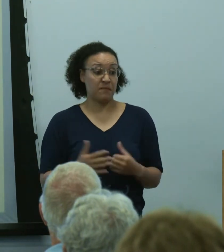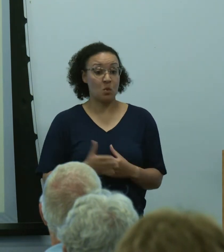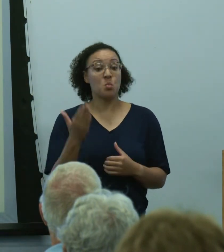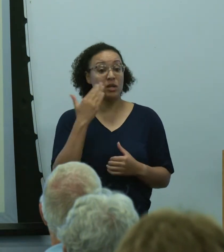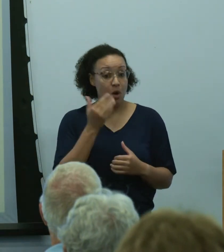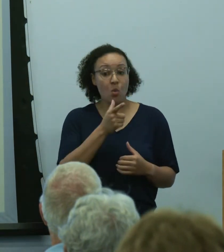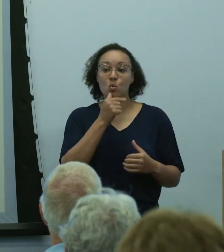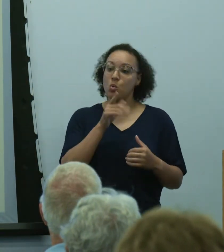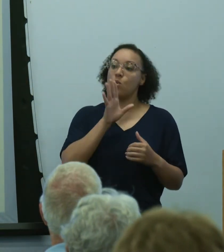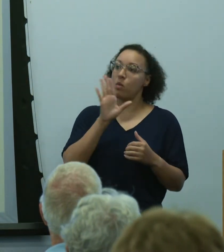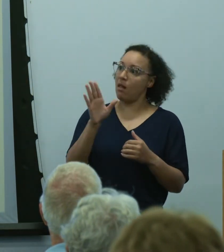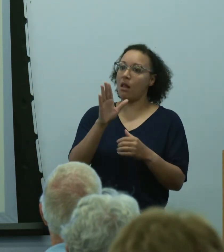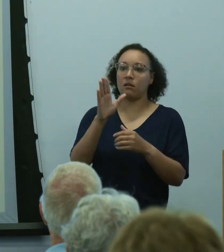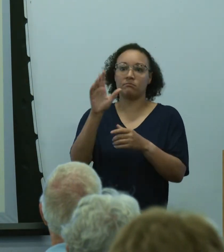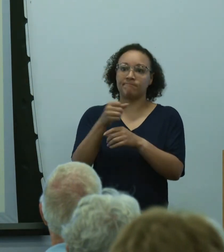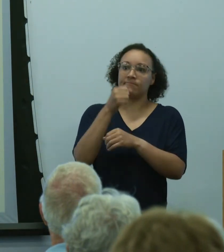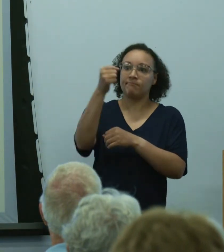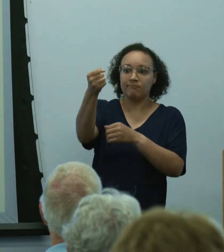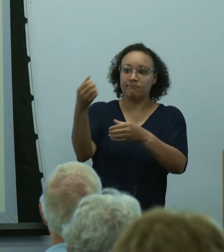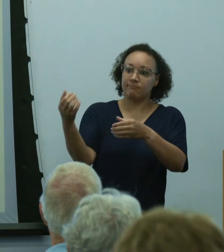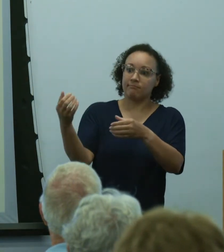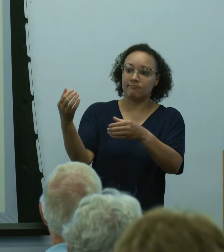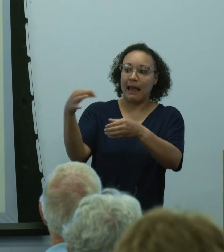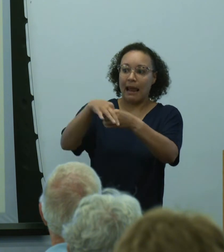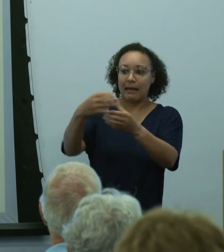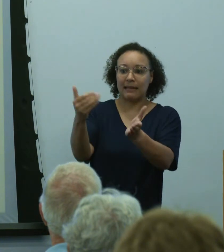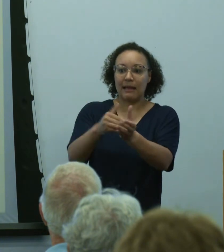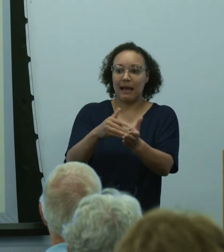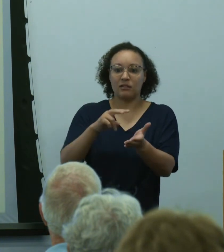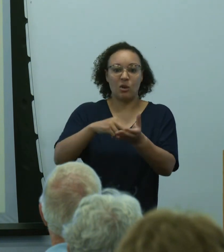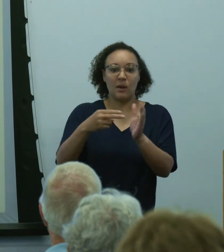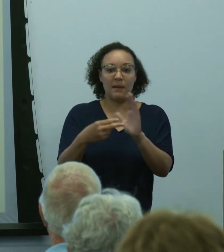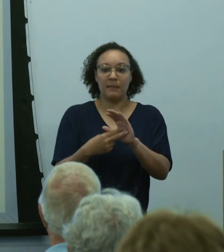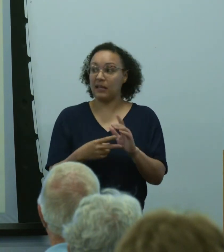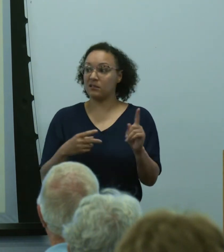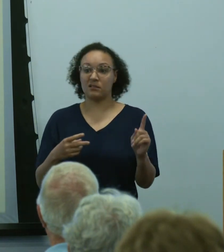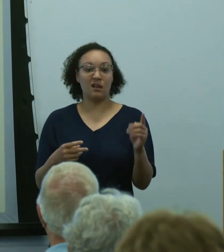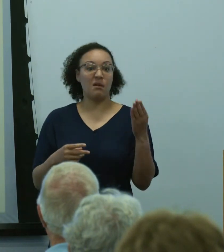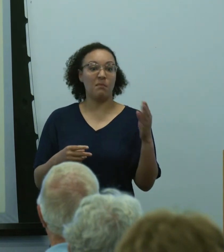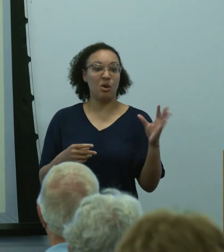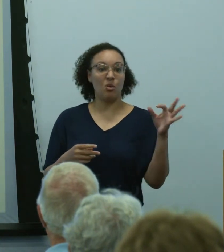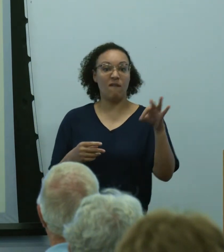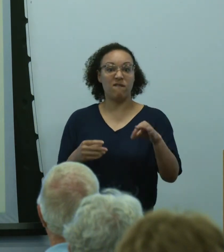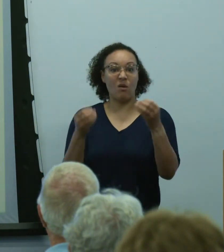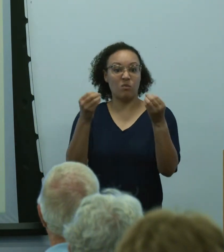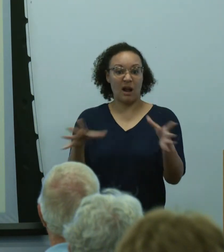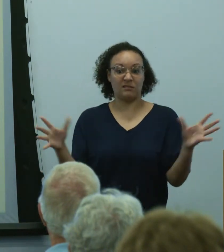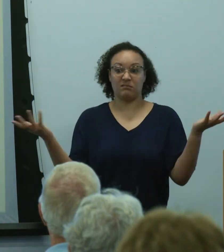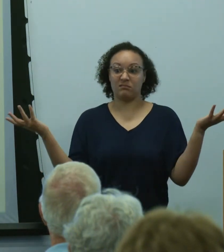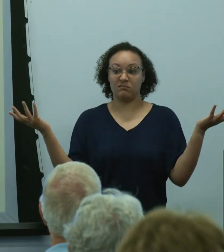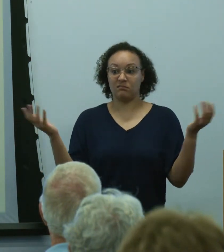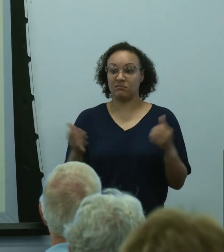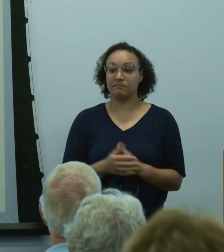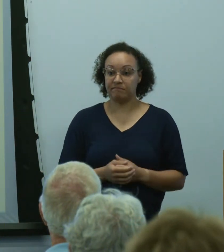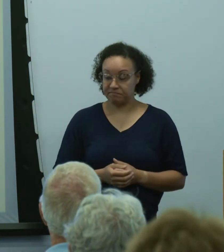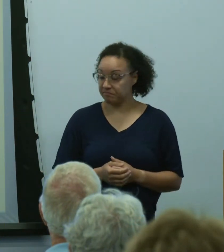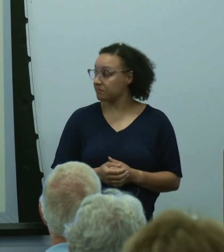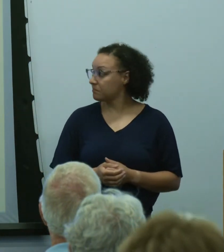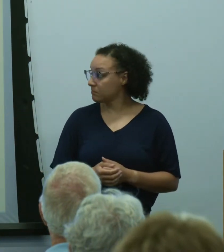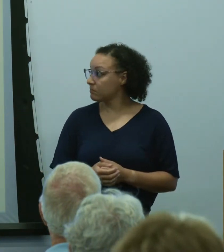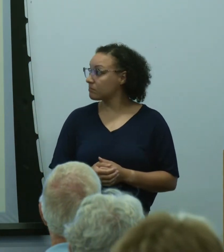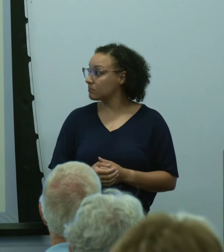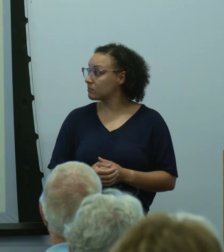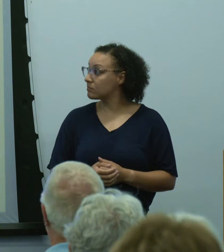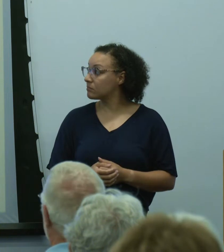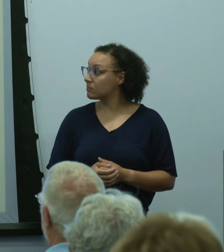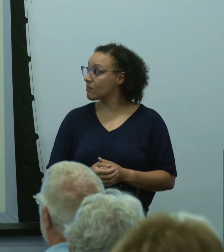reelected. I mean, so your vote doesn't mean a whole lot often in those situations.